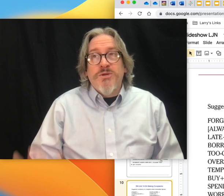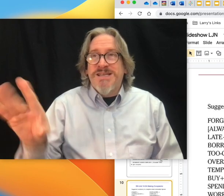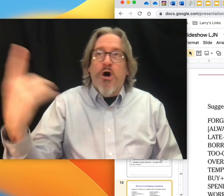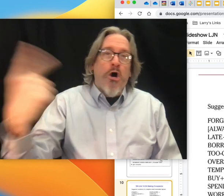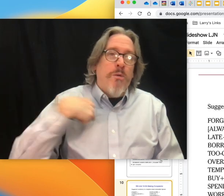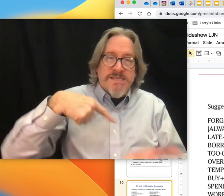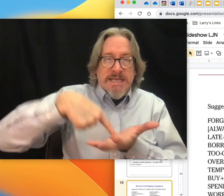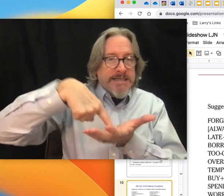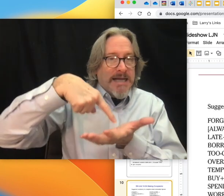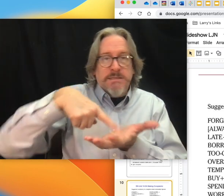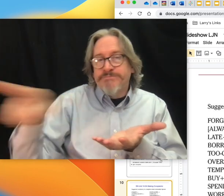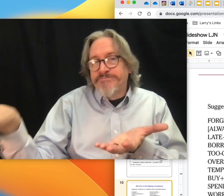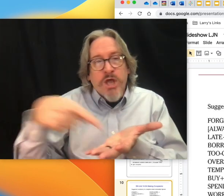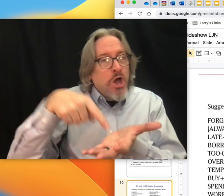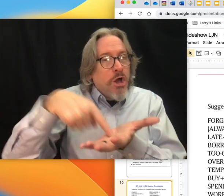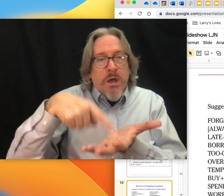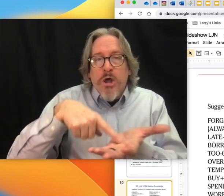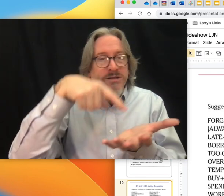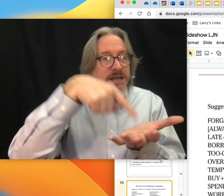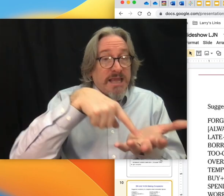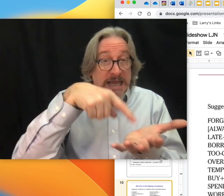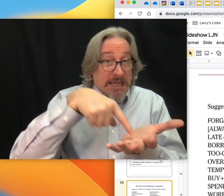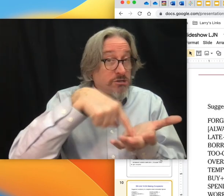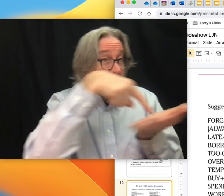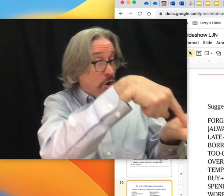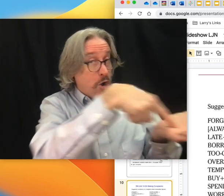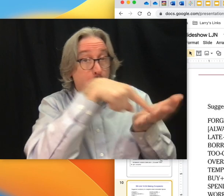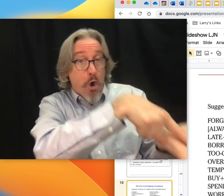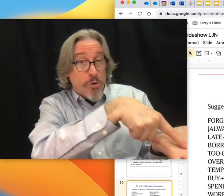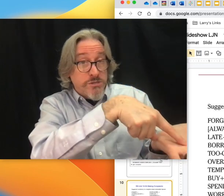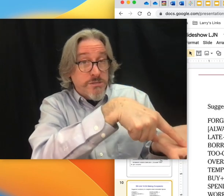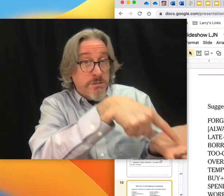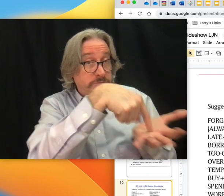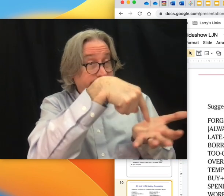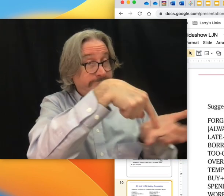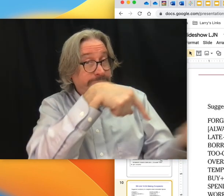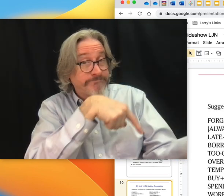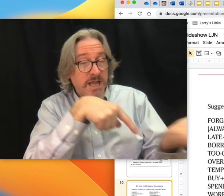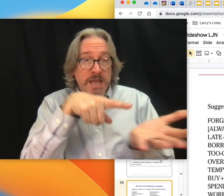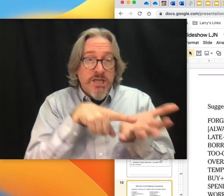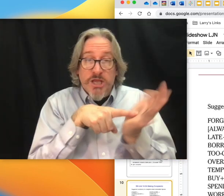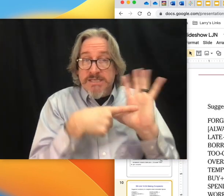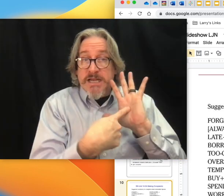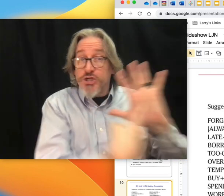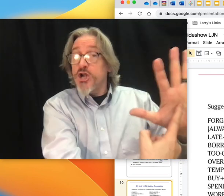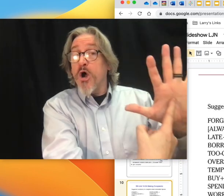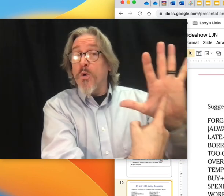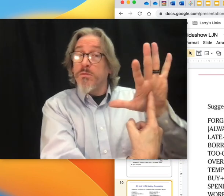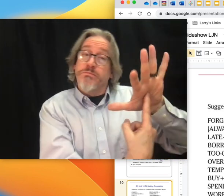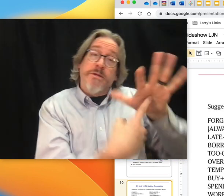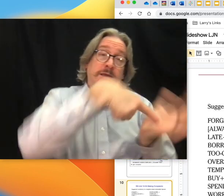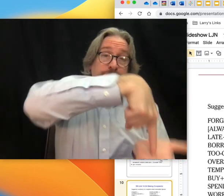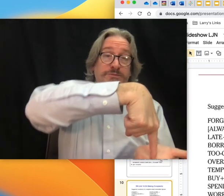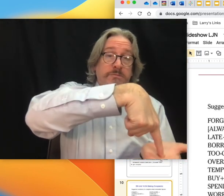So, I mean, you can say always in debt. It can also be owes. It's not